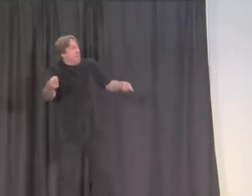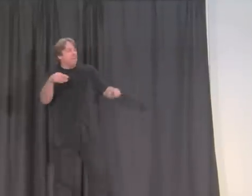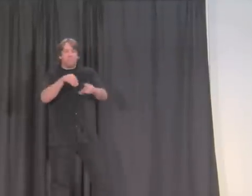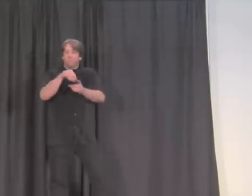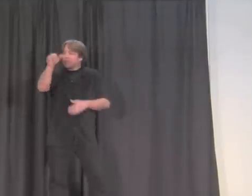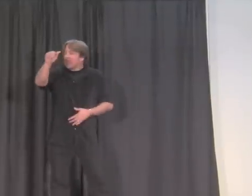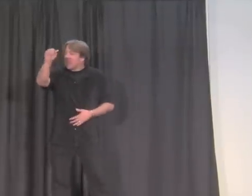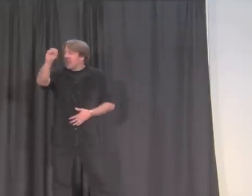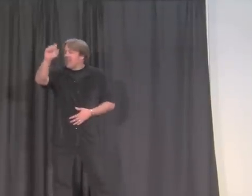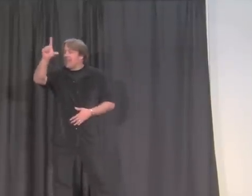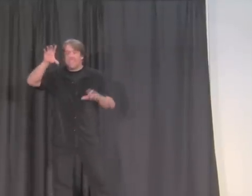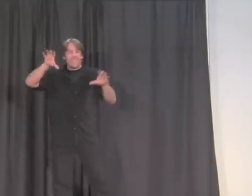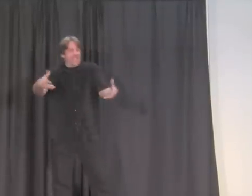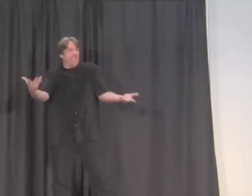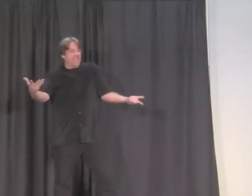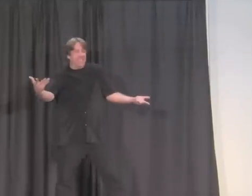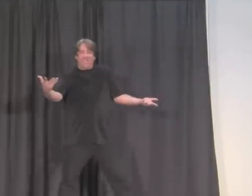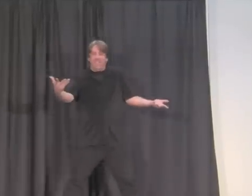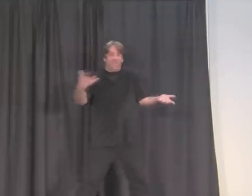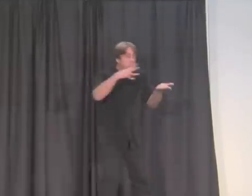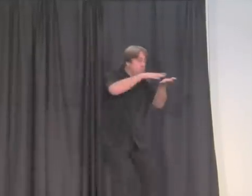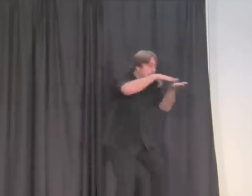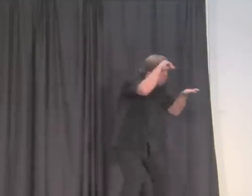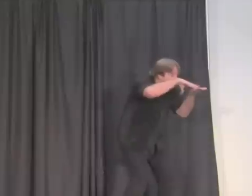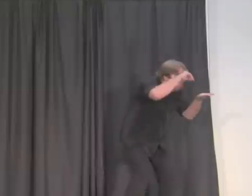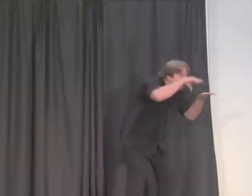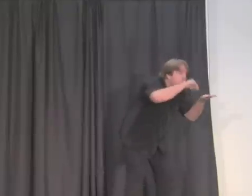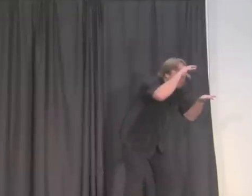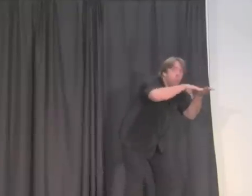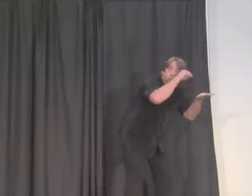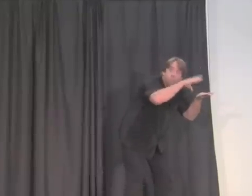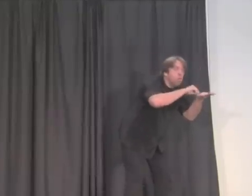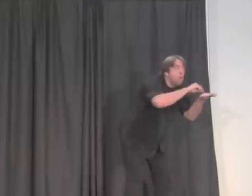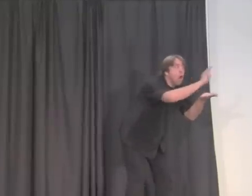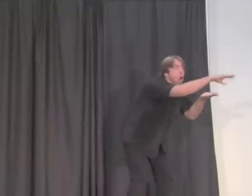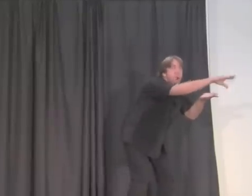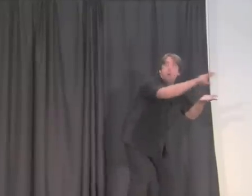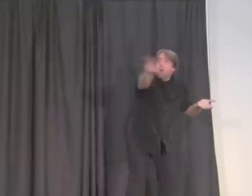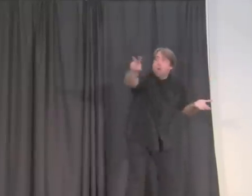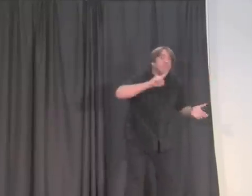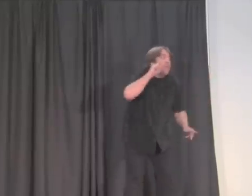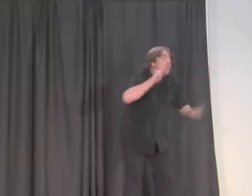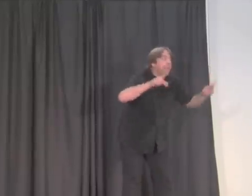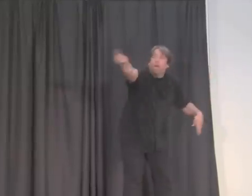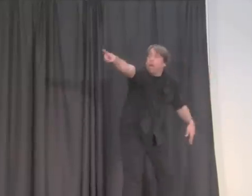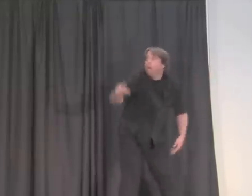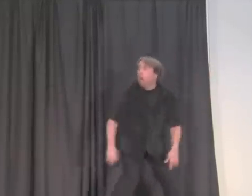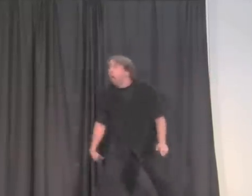So why is it that in ASL class this happens? Learning, learning, learning ASL. Look, deaf people!